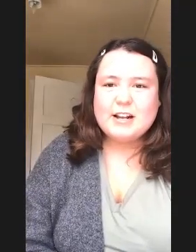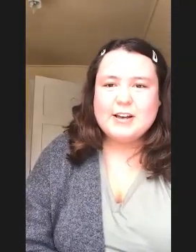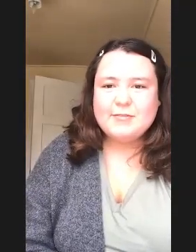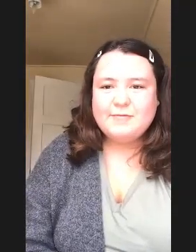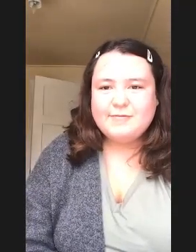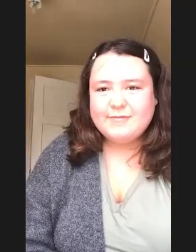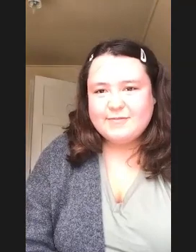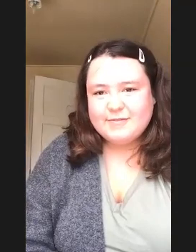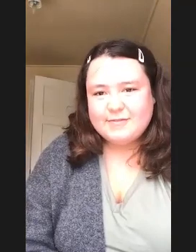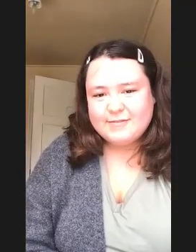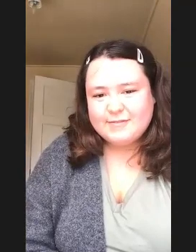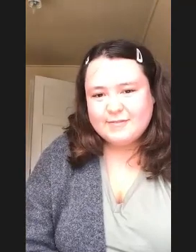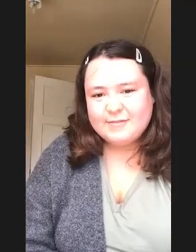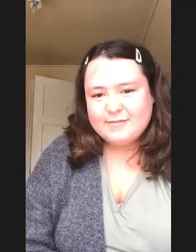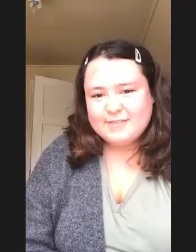How about R? No.